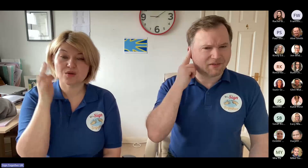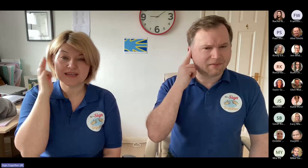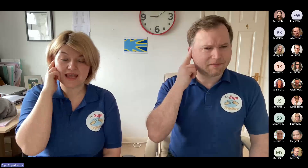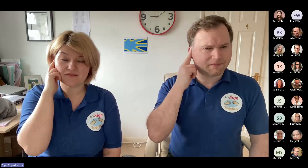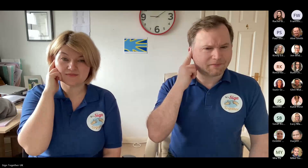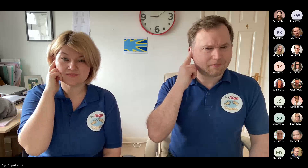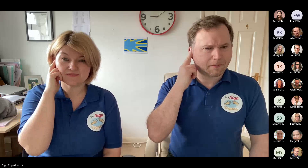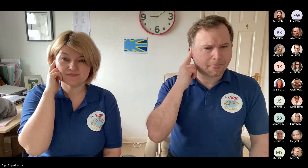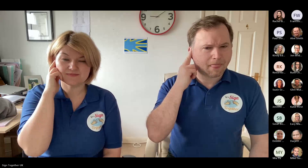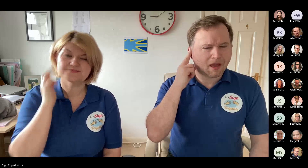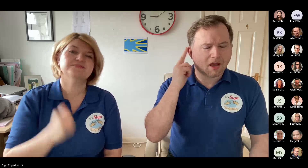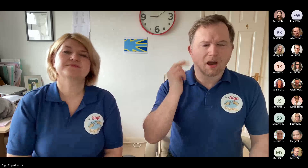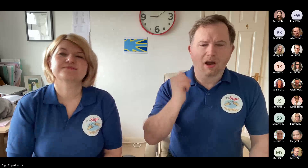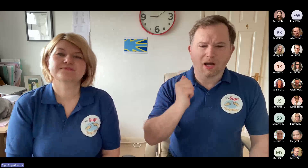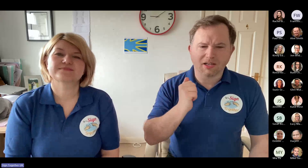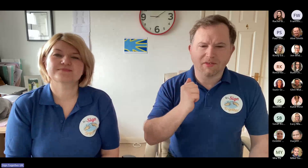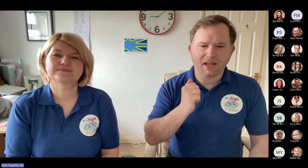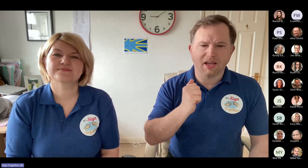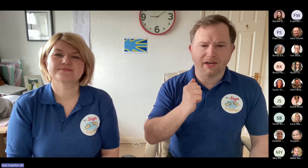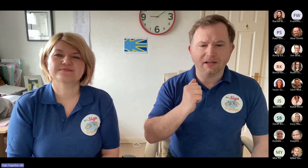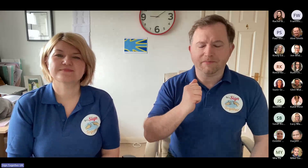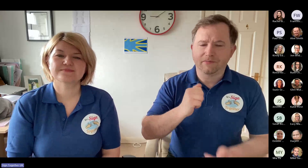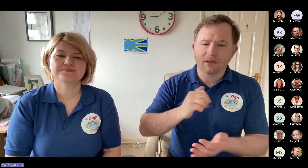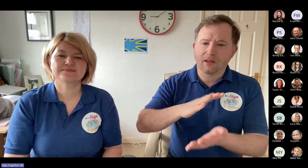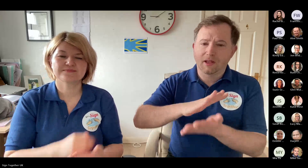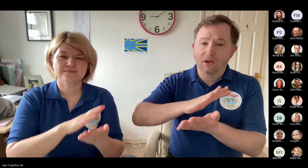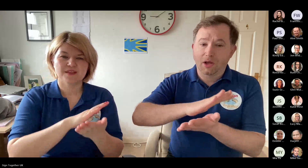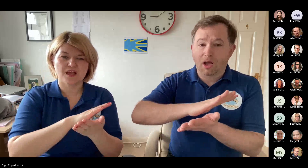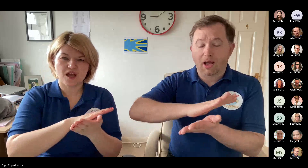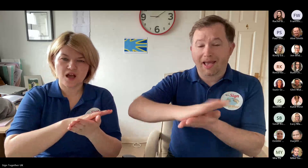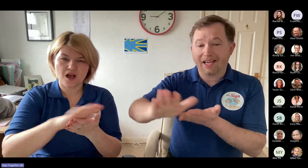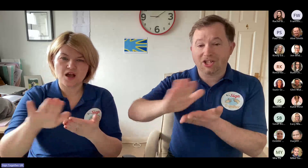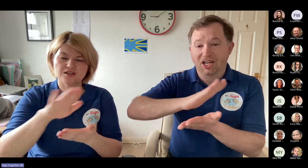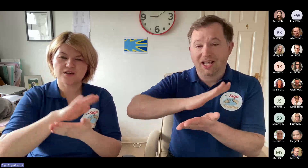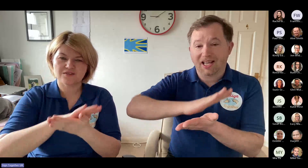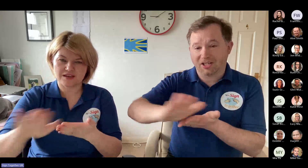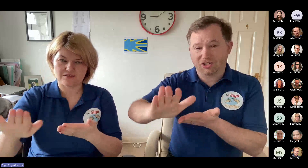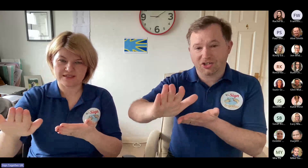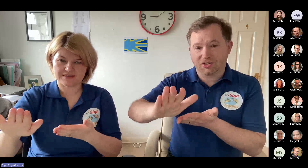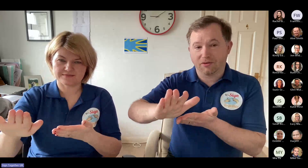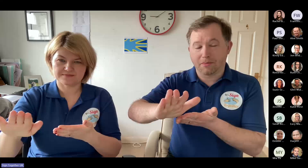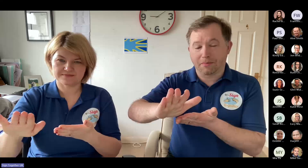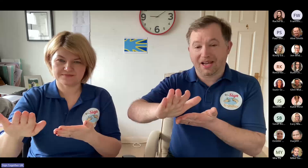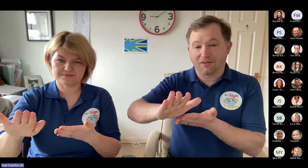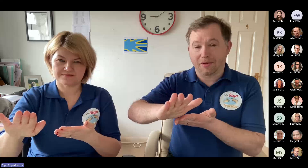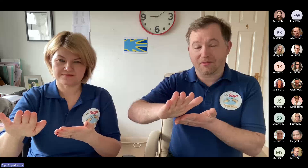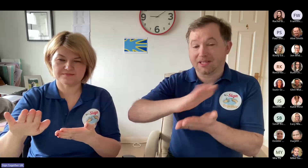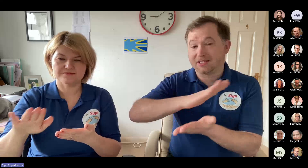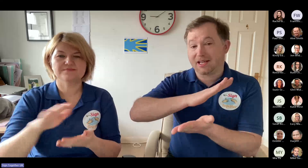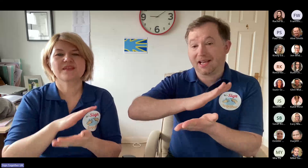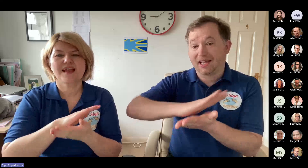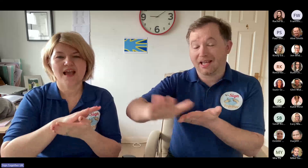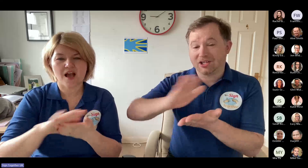deaf. Hard of hearing, H, H. You remember the alphabet from yesterday? H,